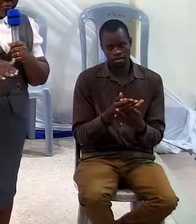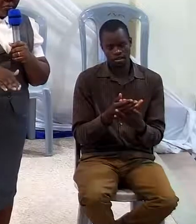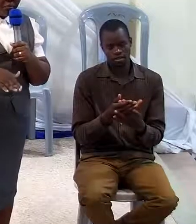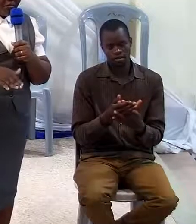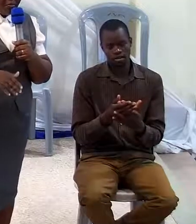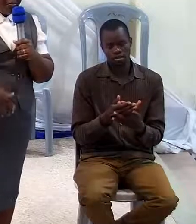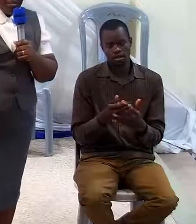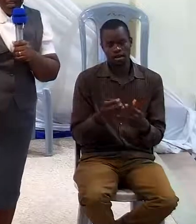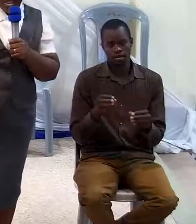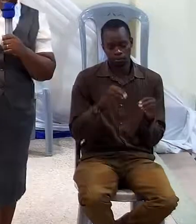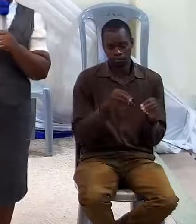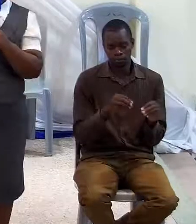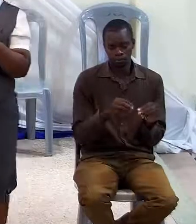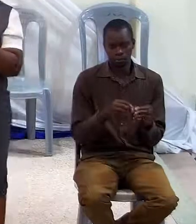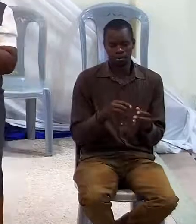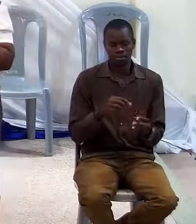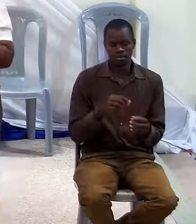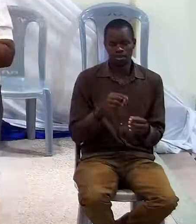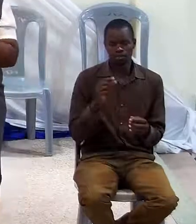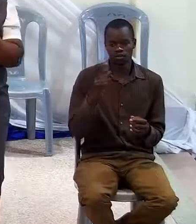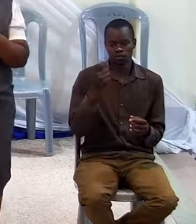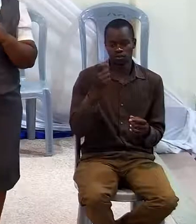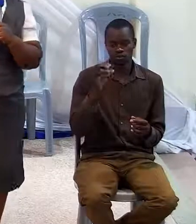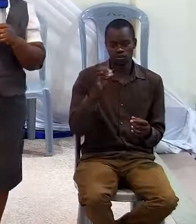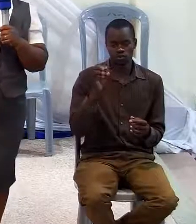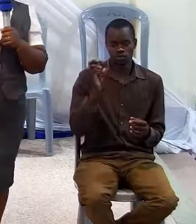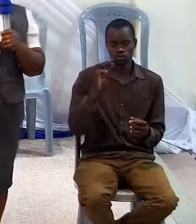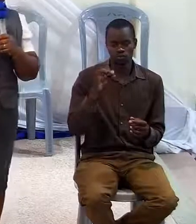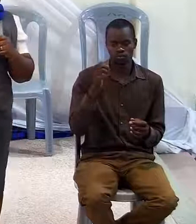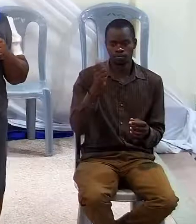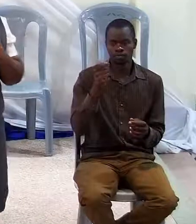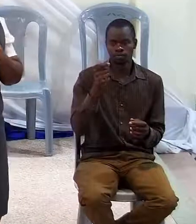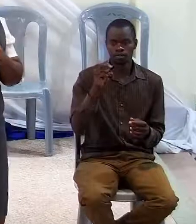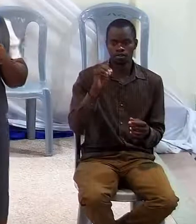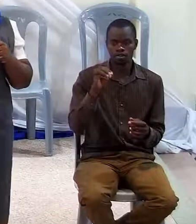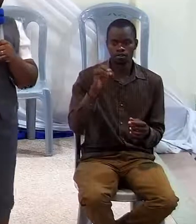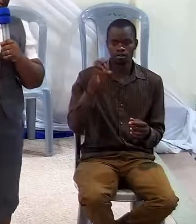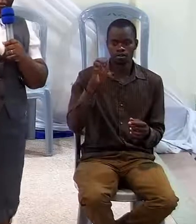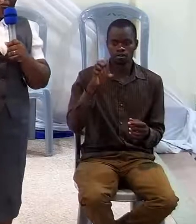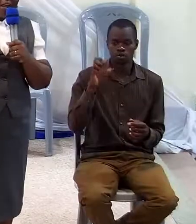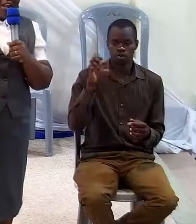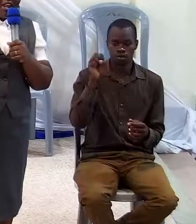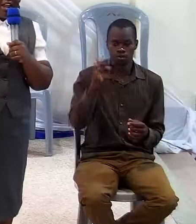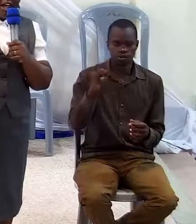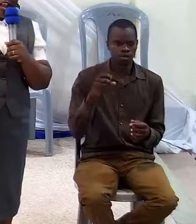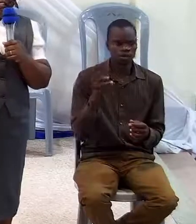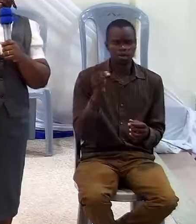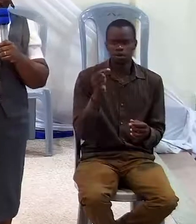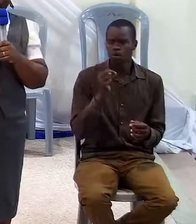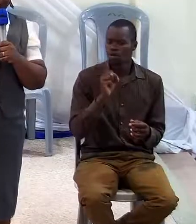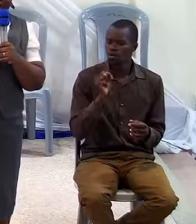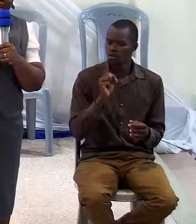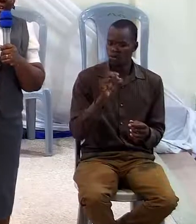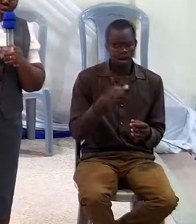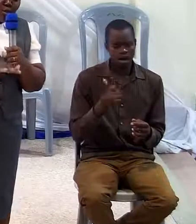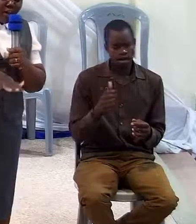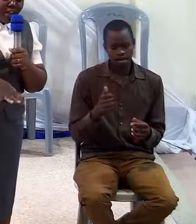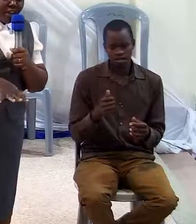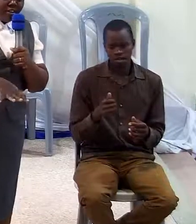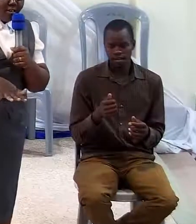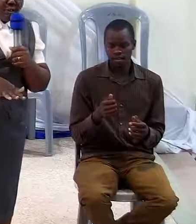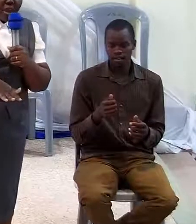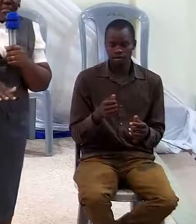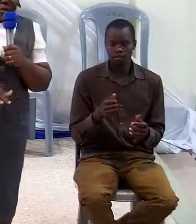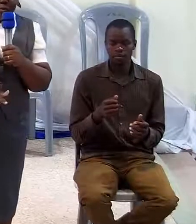Putting some tomatoes. I will not bring any other bread, another slice of bread to cover it, to make a sandwich. But I